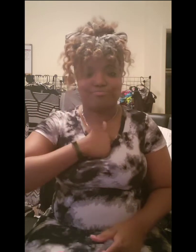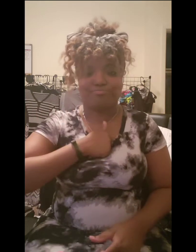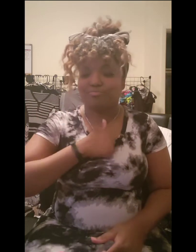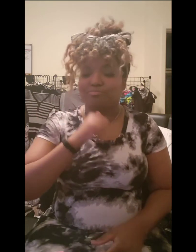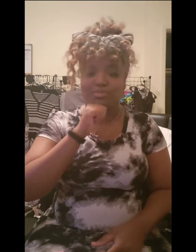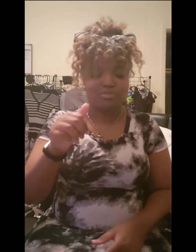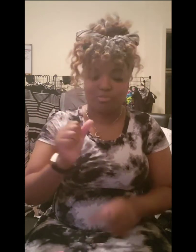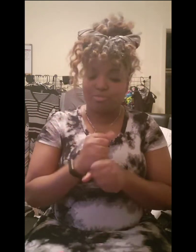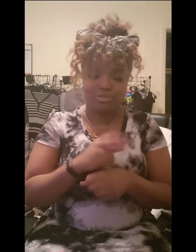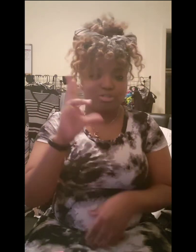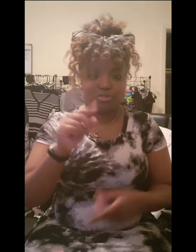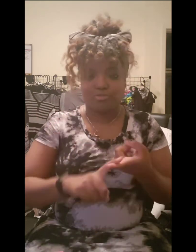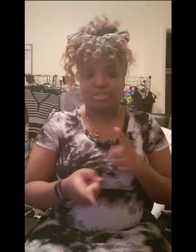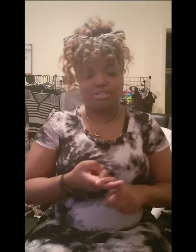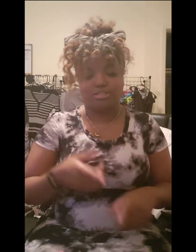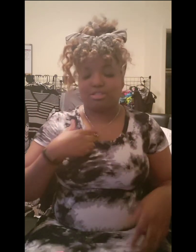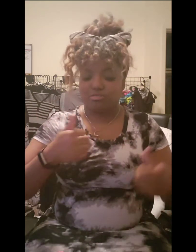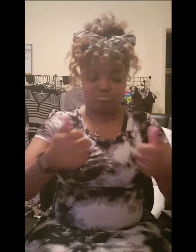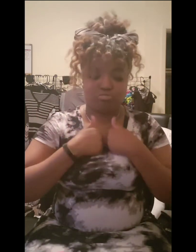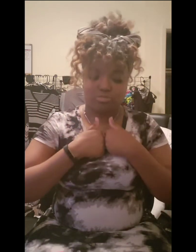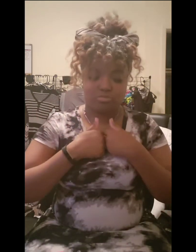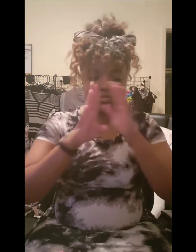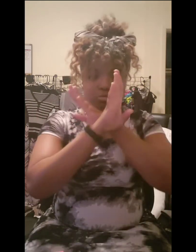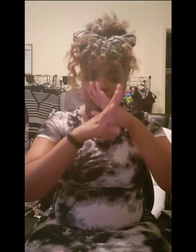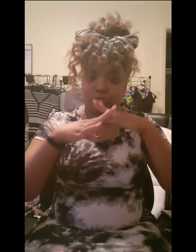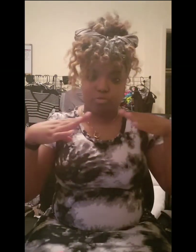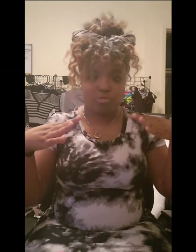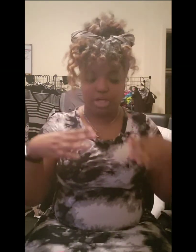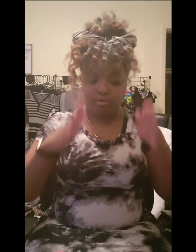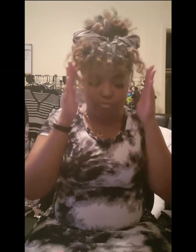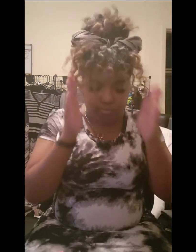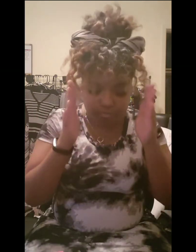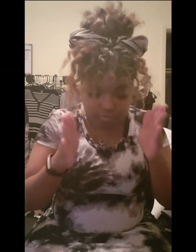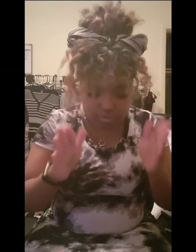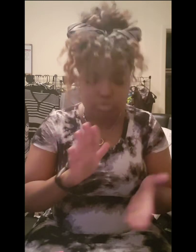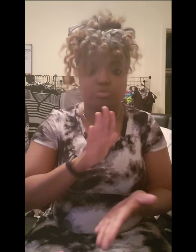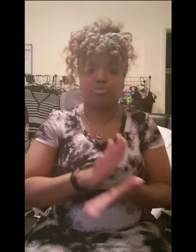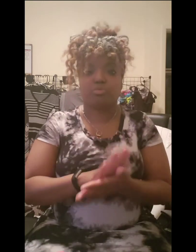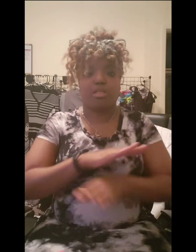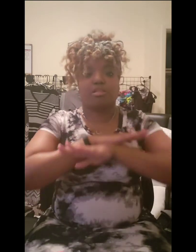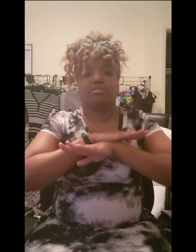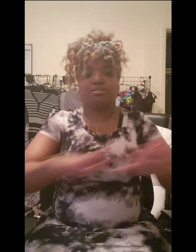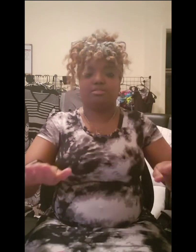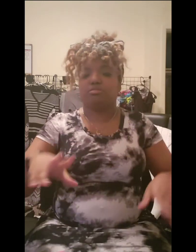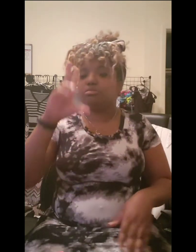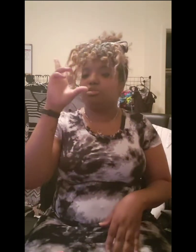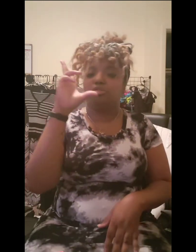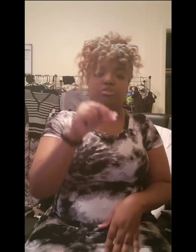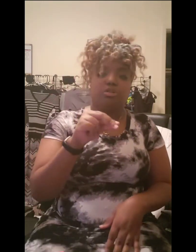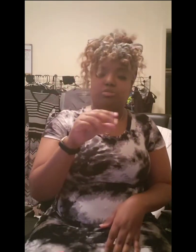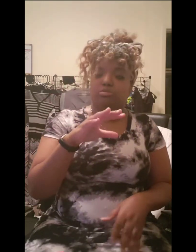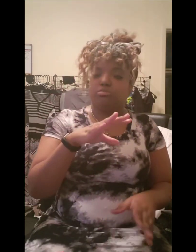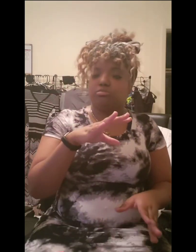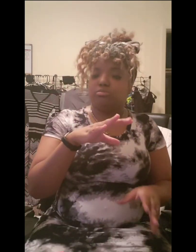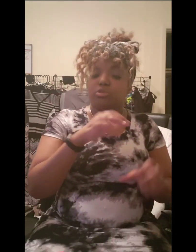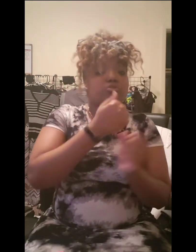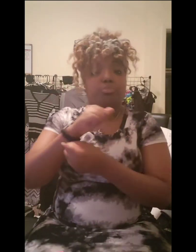And then it got to a point where we were moving a lot. And it was hard for me to keep making friends. So I just